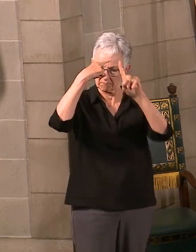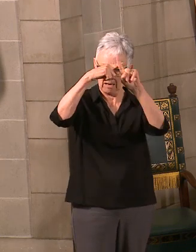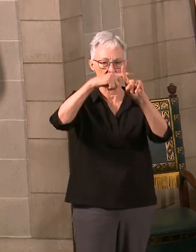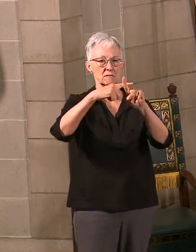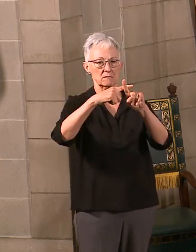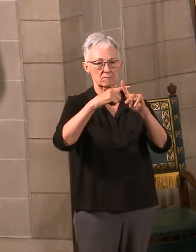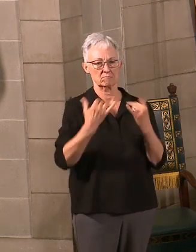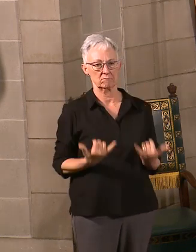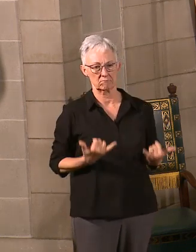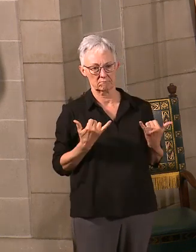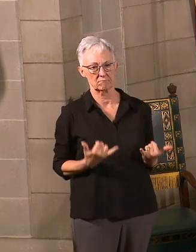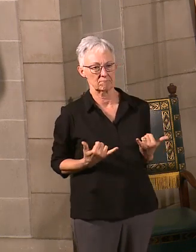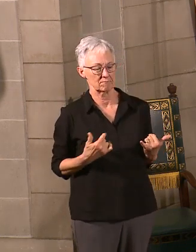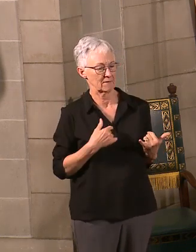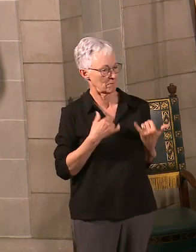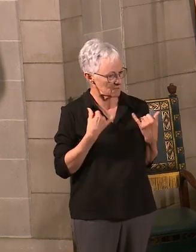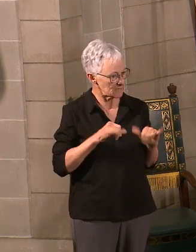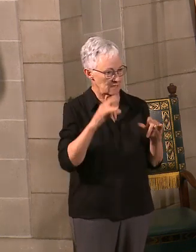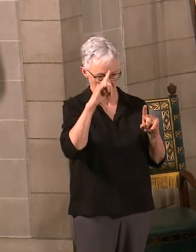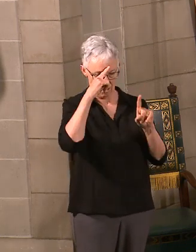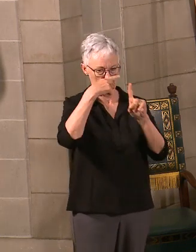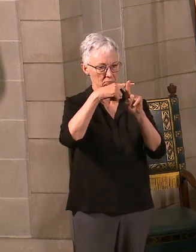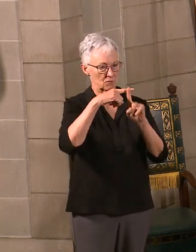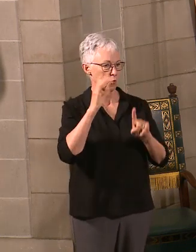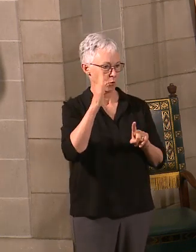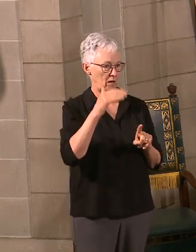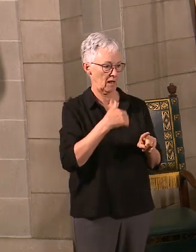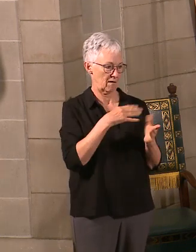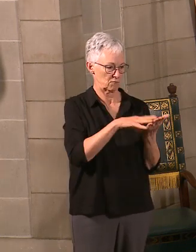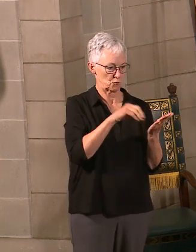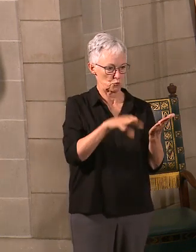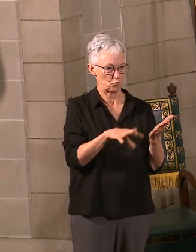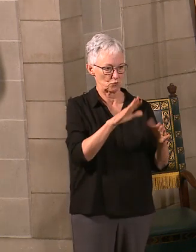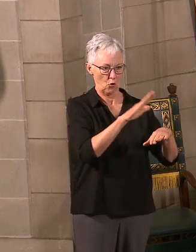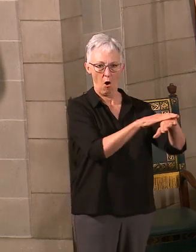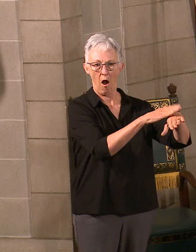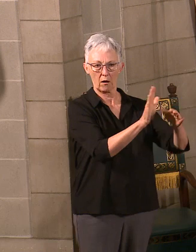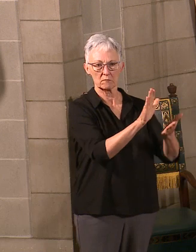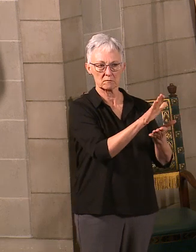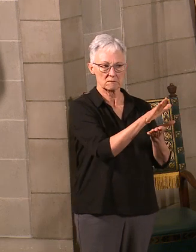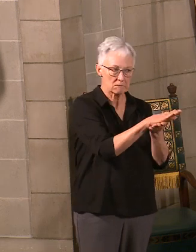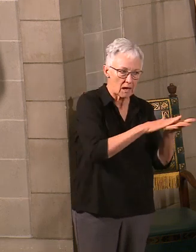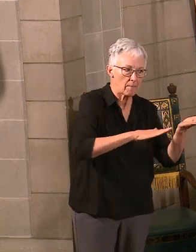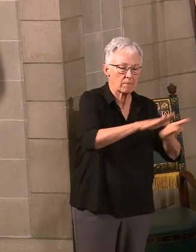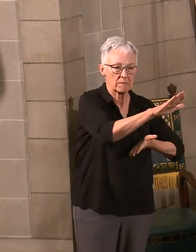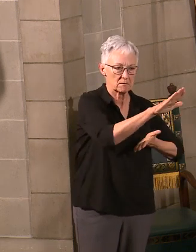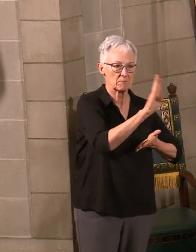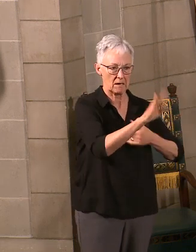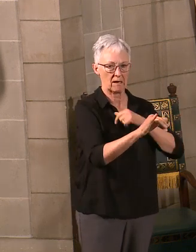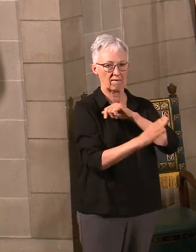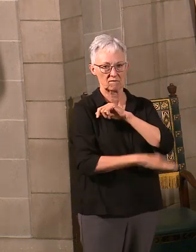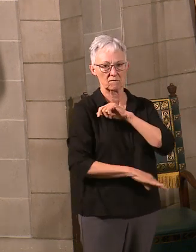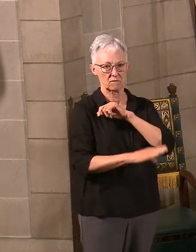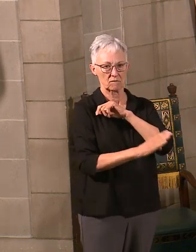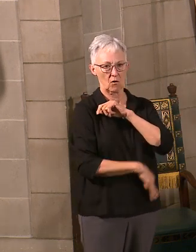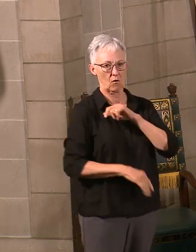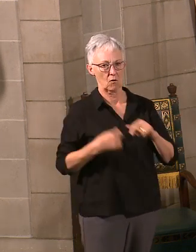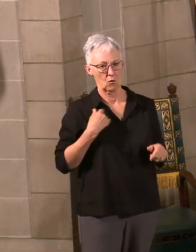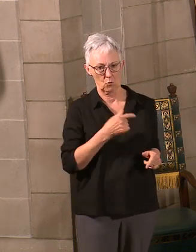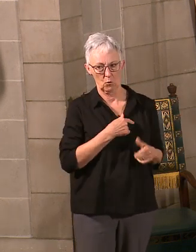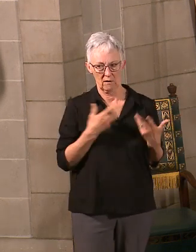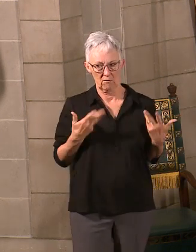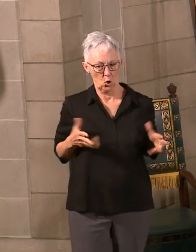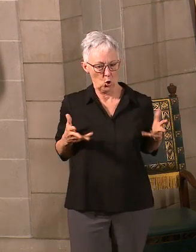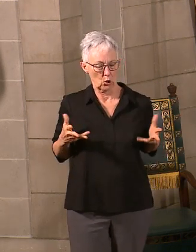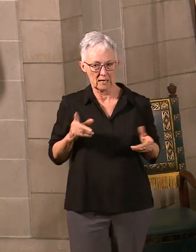that, I'm still optimistic that we'll have students on campus by the fall and that we're in the classroom. We've already committed to not